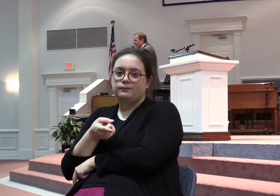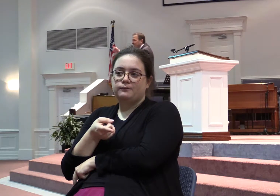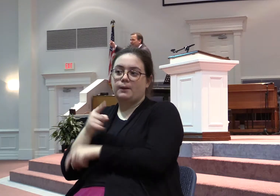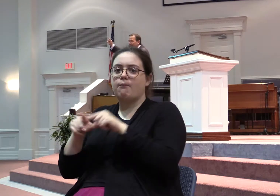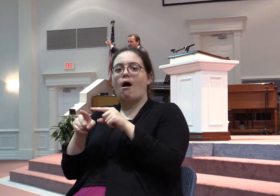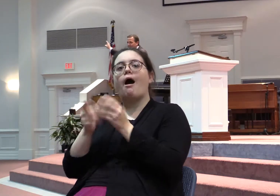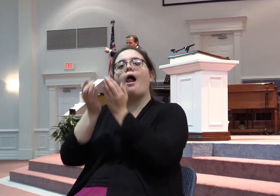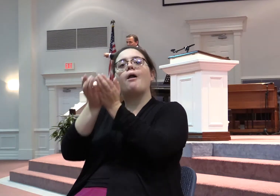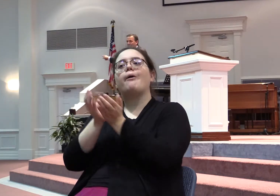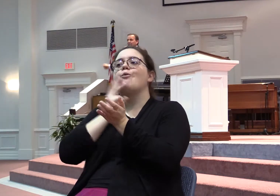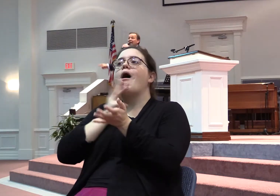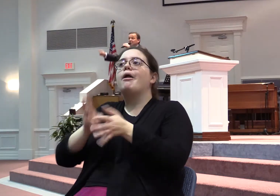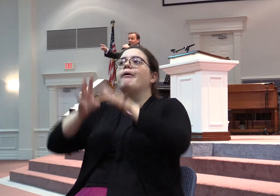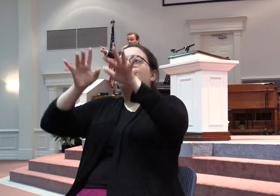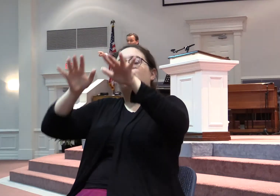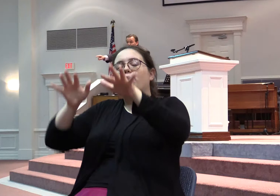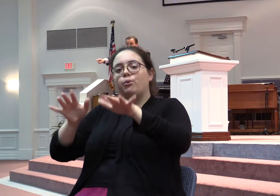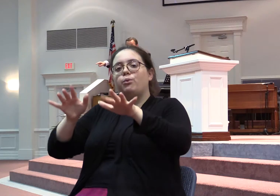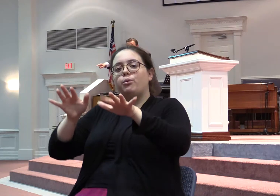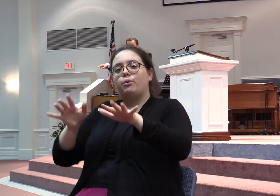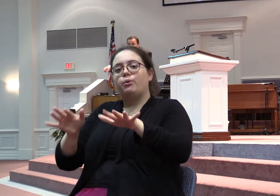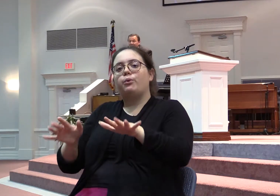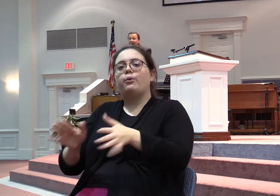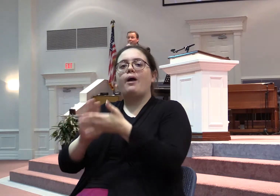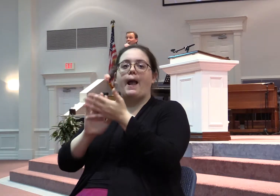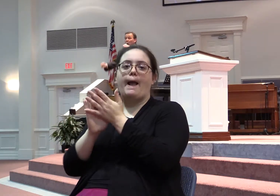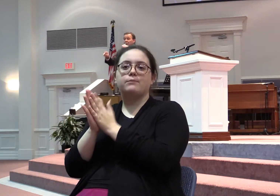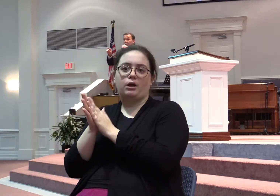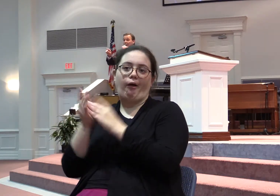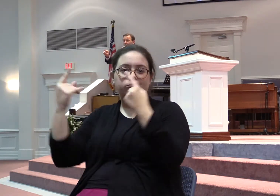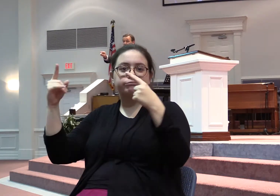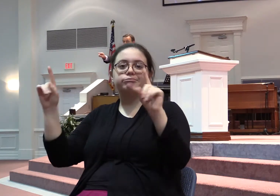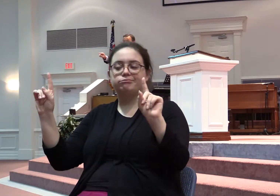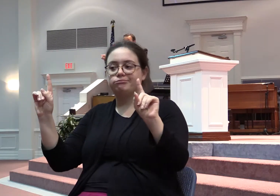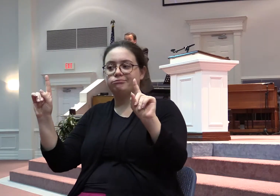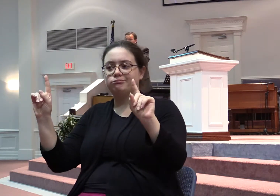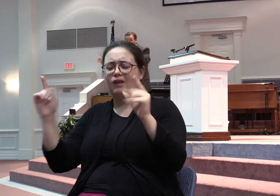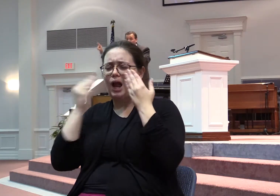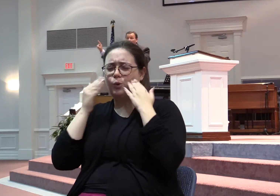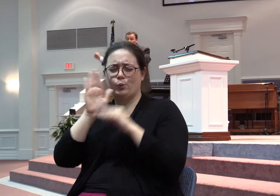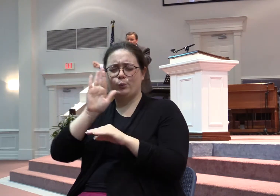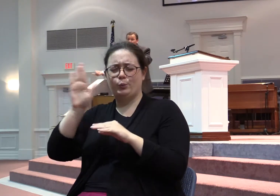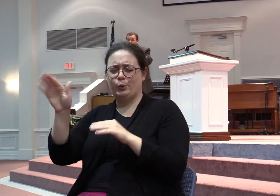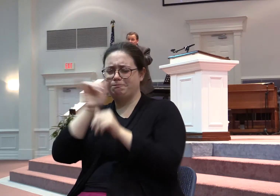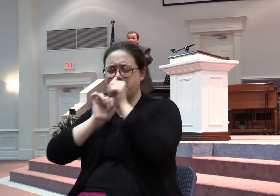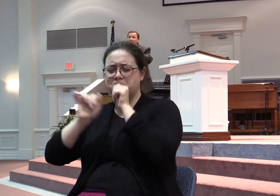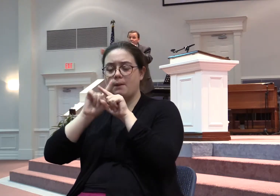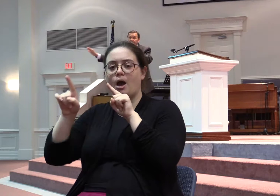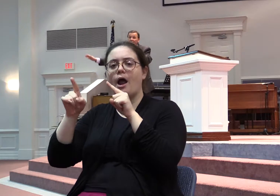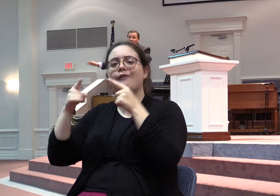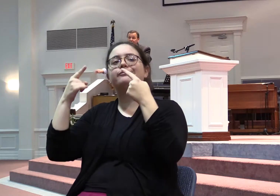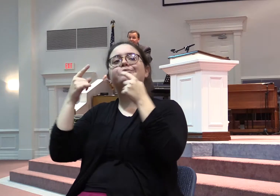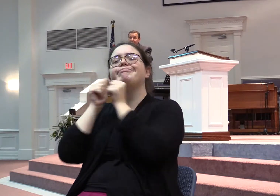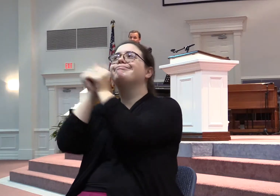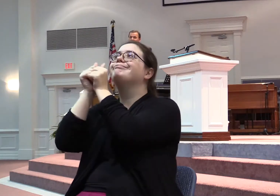But he came out after the storm as the majority. I don't know what you're going through right now, but if you'll go through it with God when